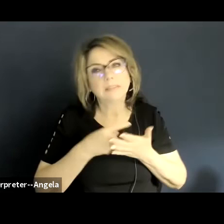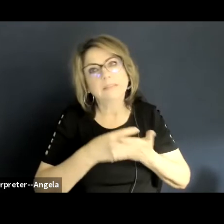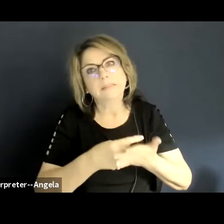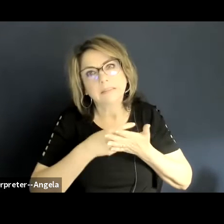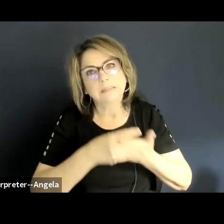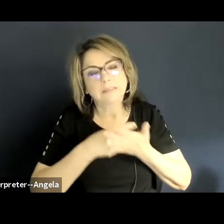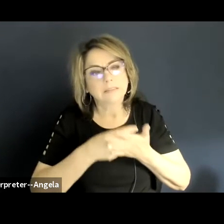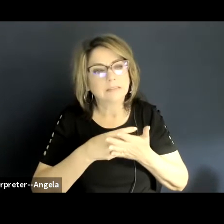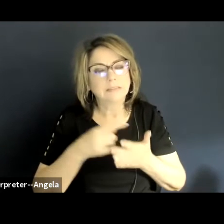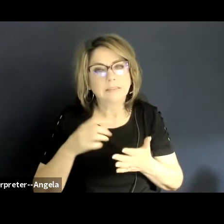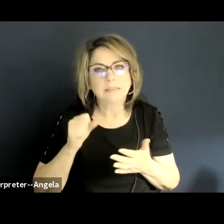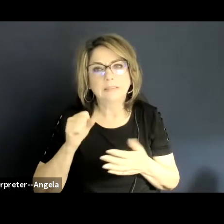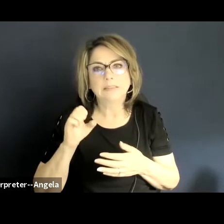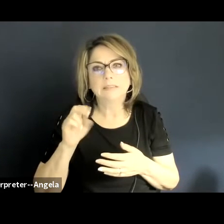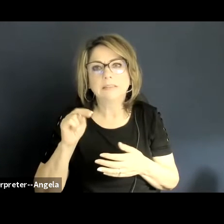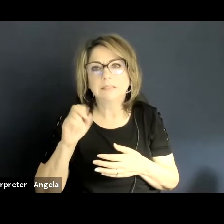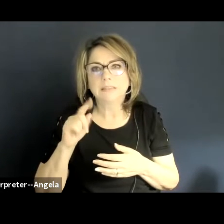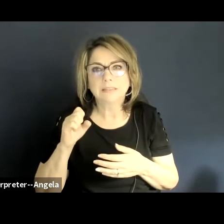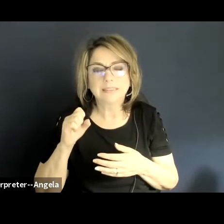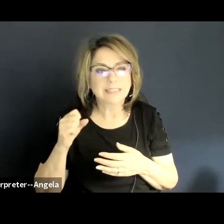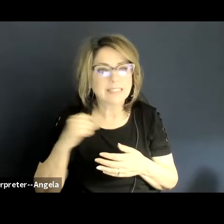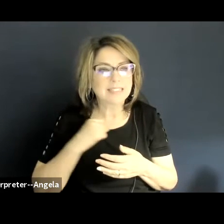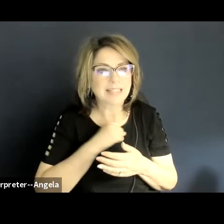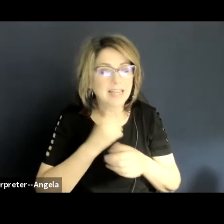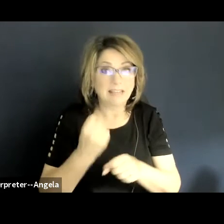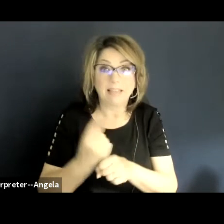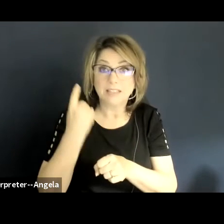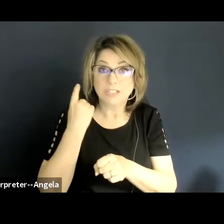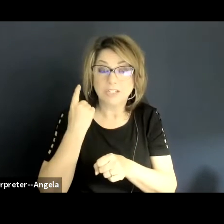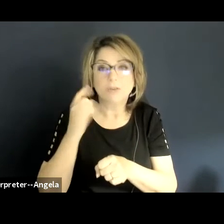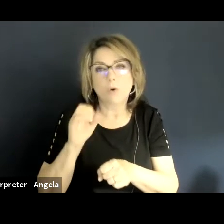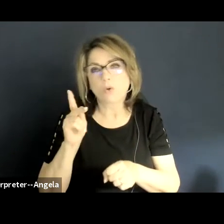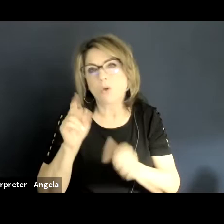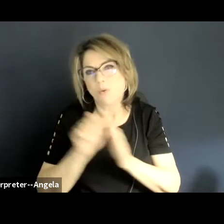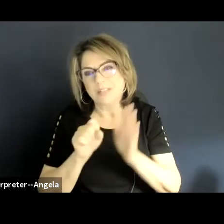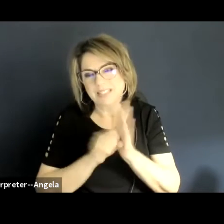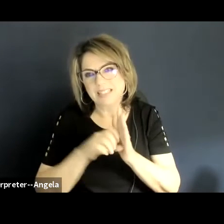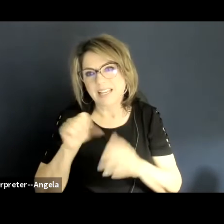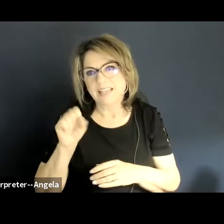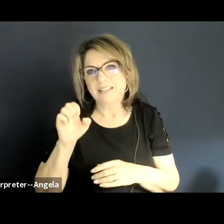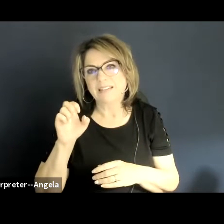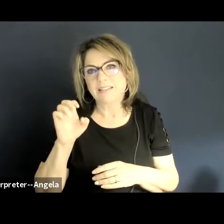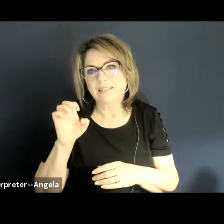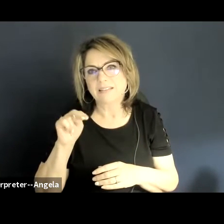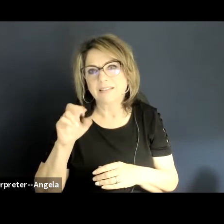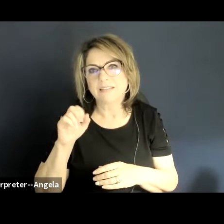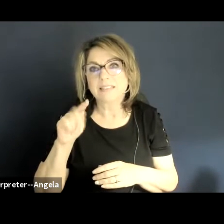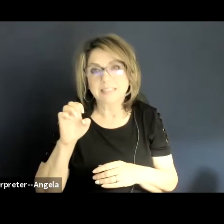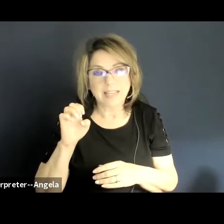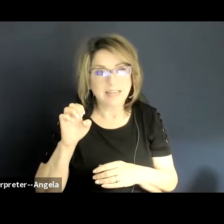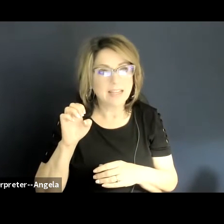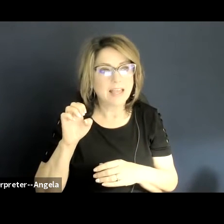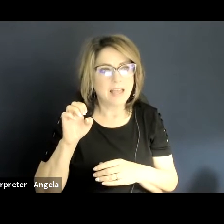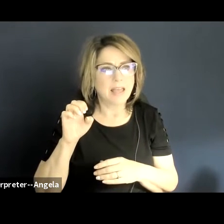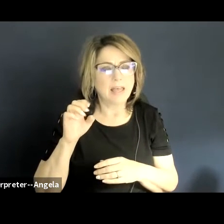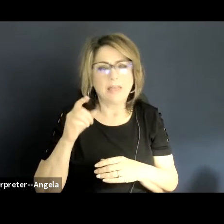the Senate had last year, the Oklahoma State Senate, there was our President Pro Tem making comments